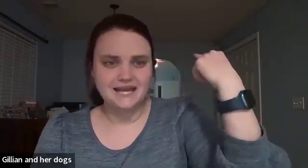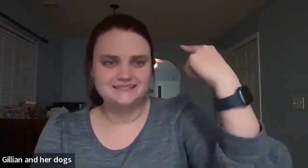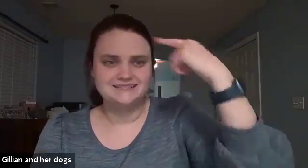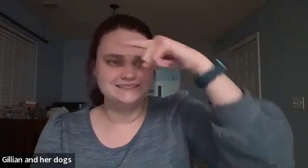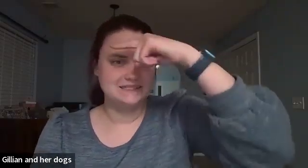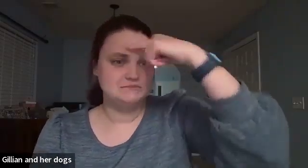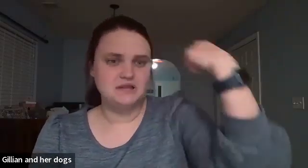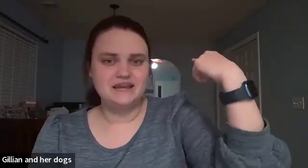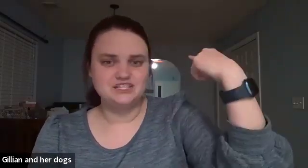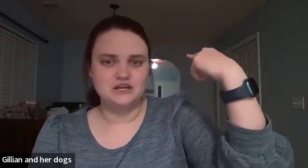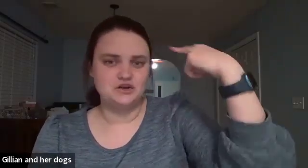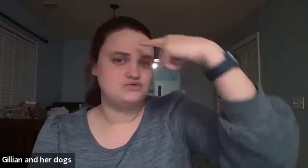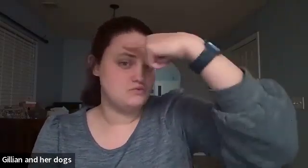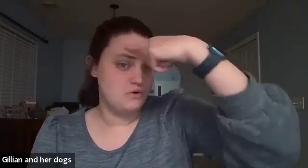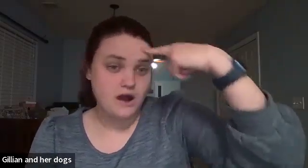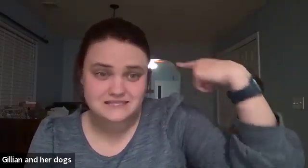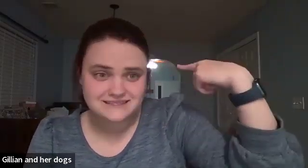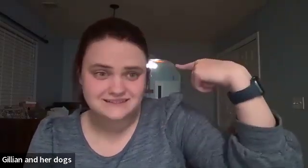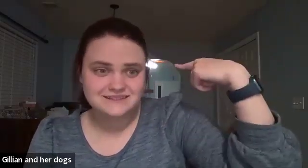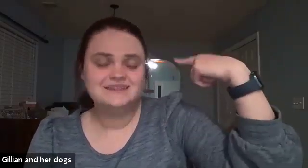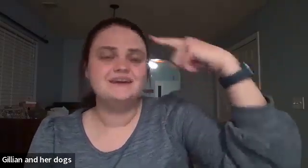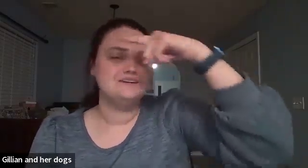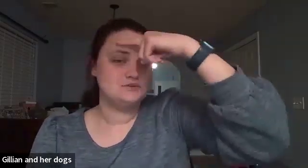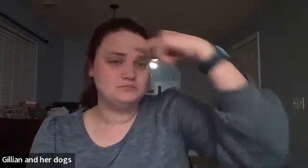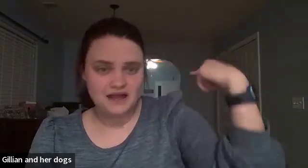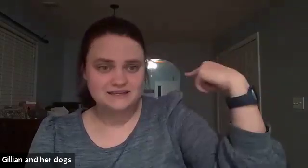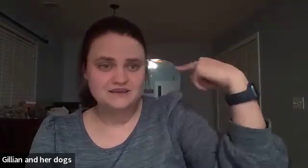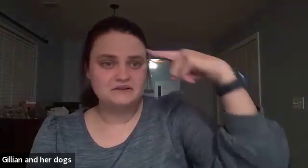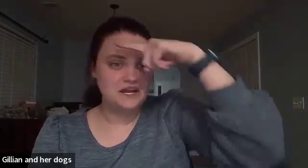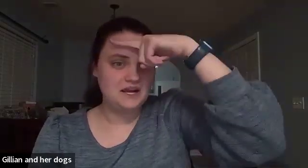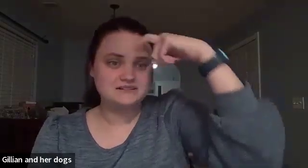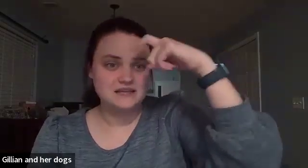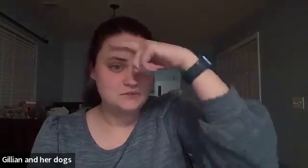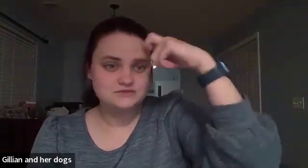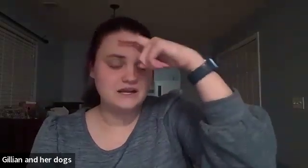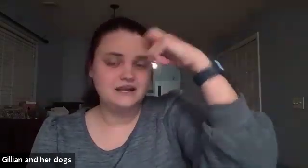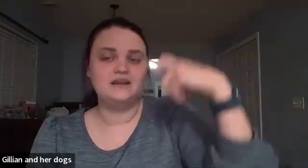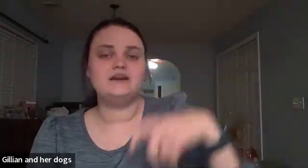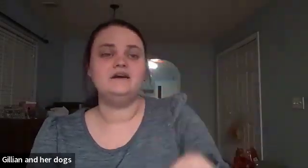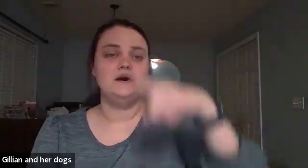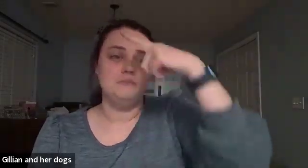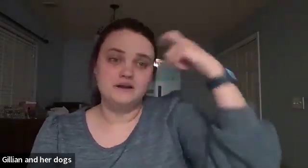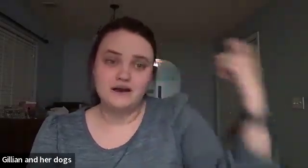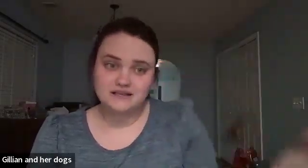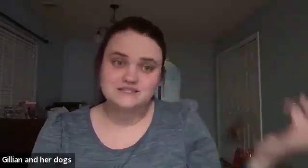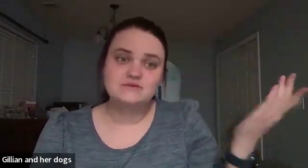black. Black is straight across. So black is over here, summer's right here, because is